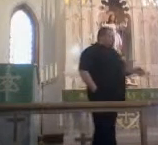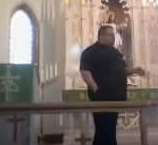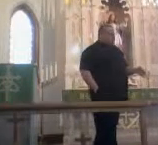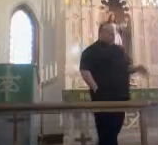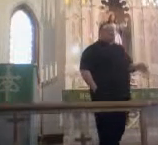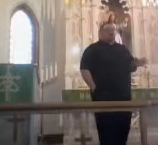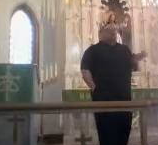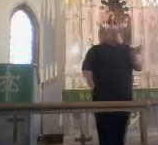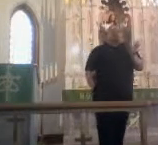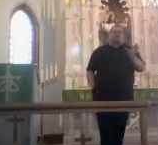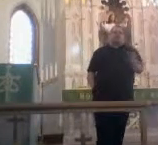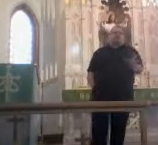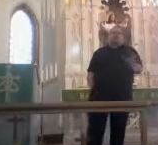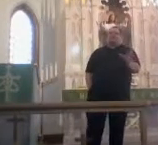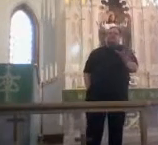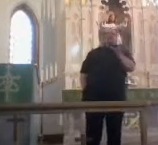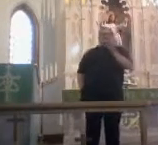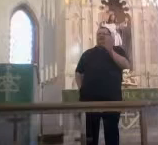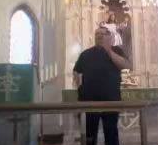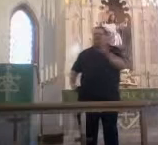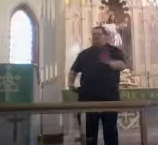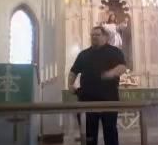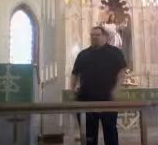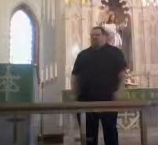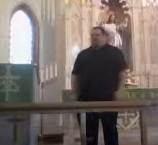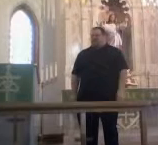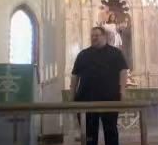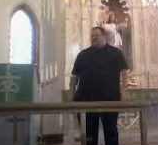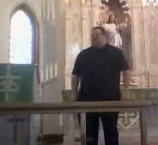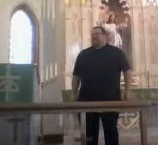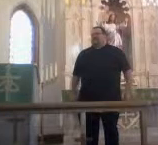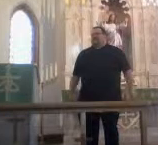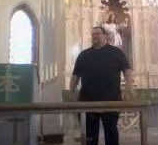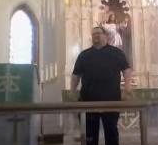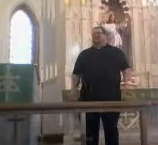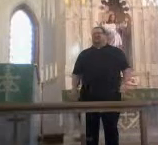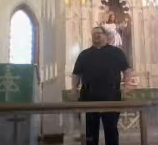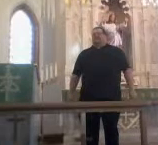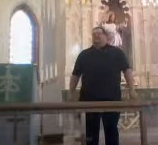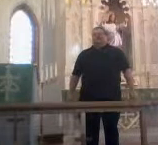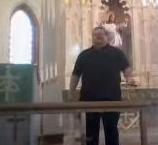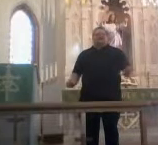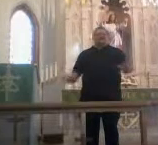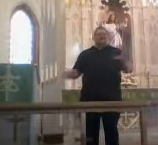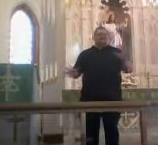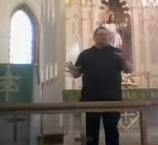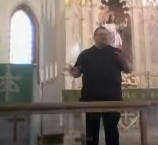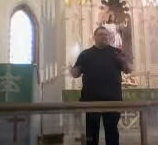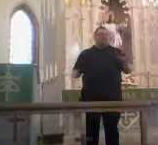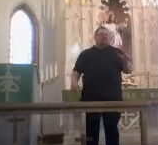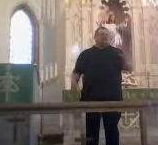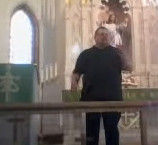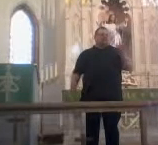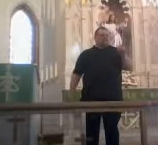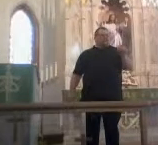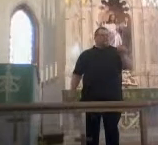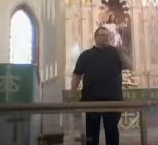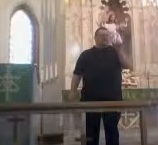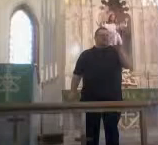Elijah the troubler of Israel. I mean, think about that. He basically said to Elijah, you are